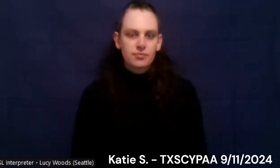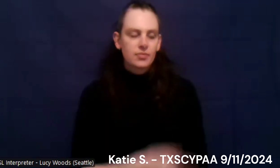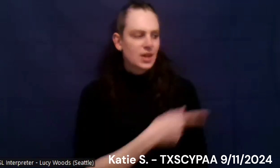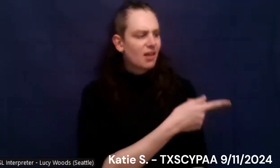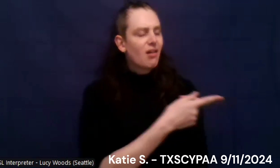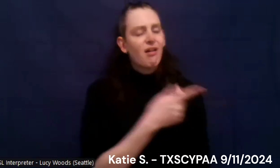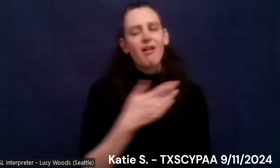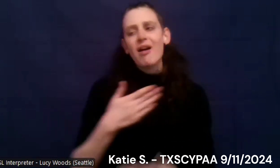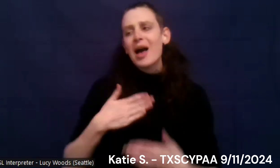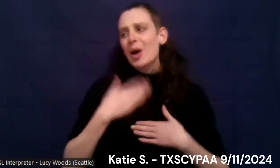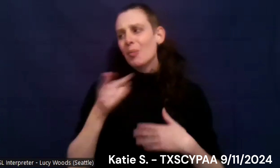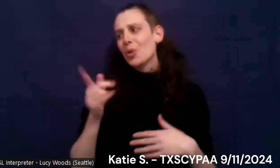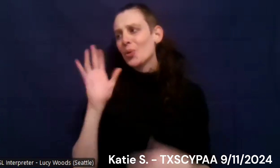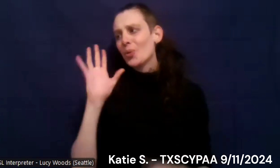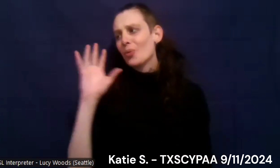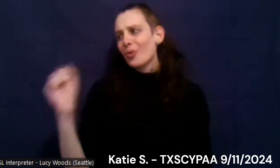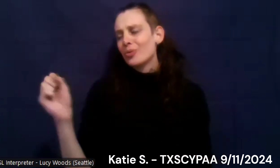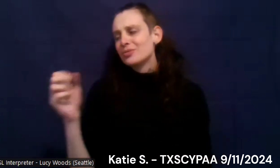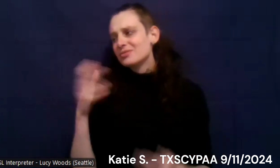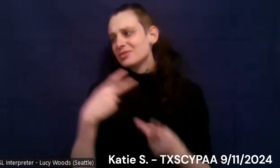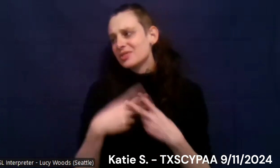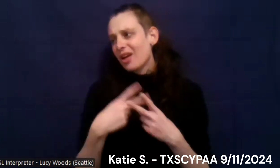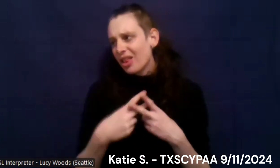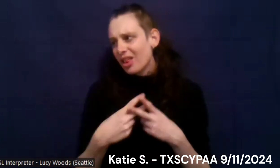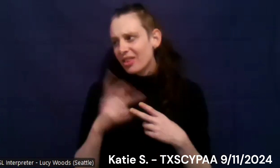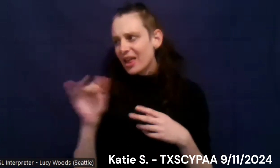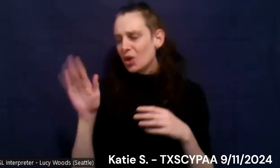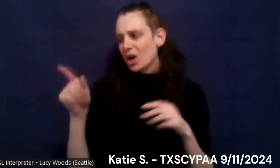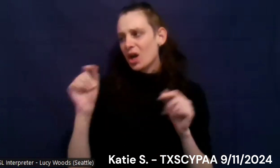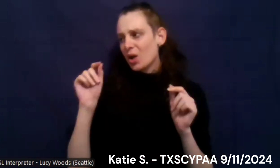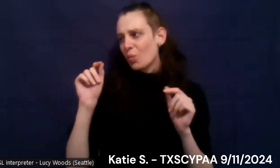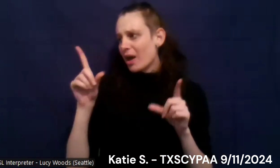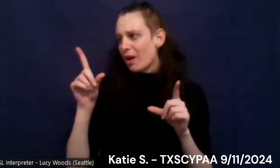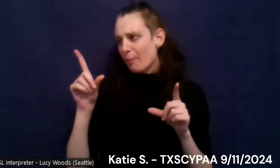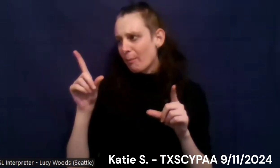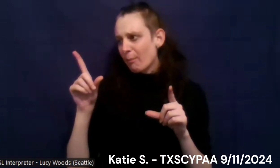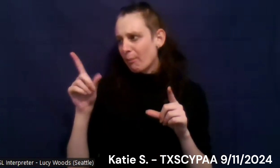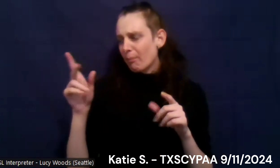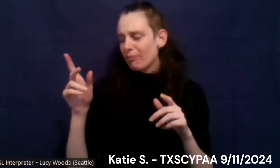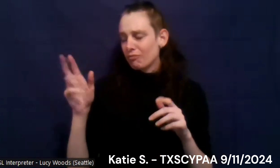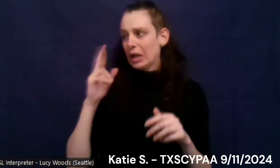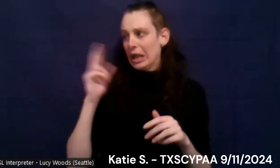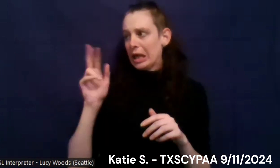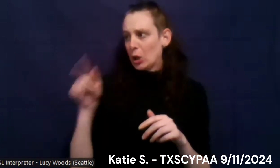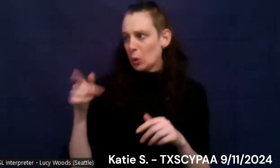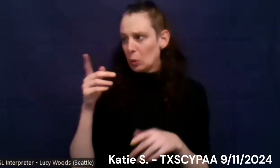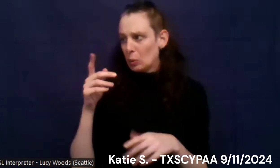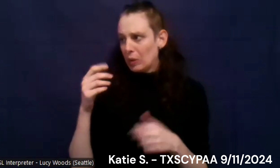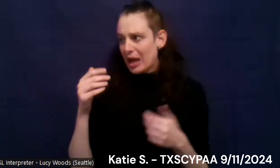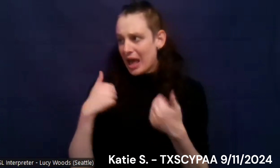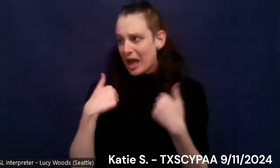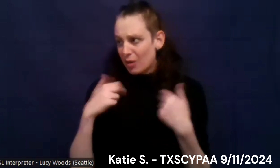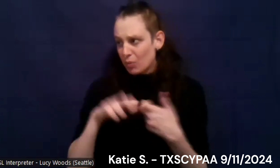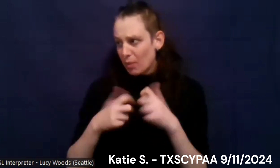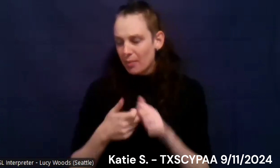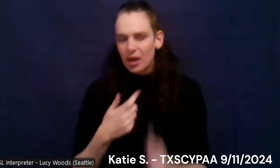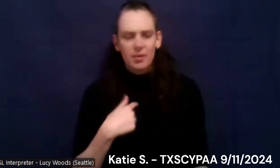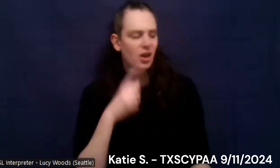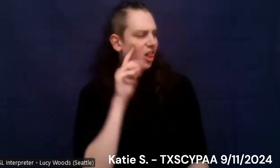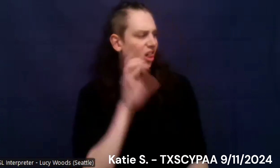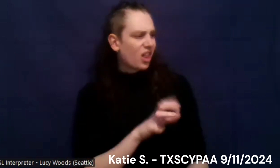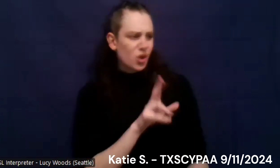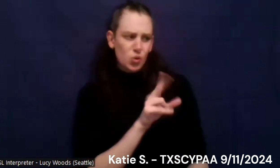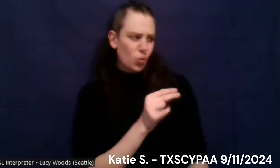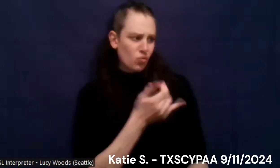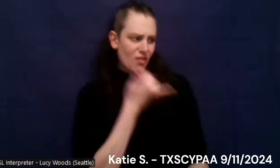you went to jail, that was really your wake up call. And I was so shocked by this because I was like, no, it wasn't. I literally